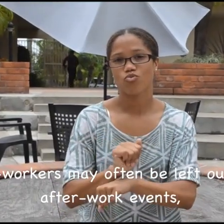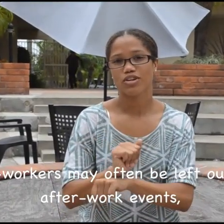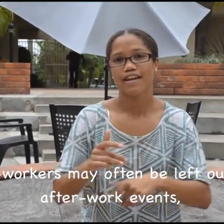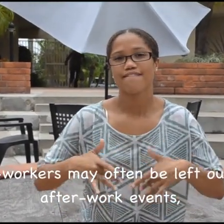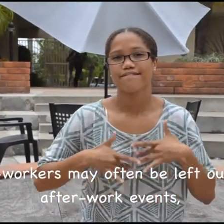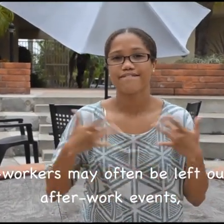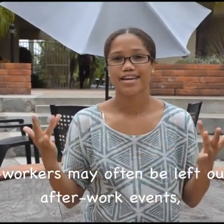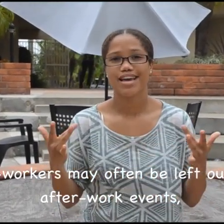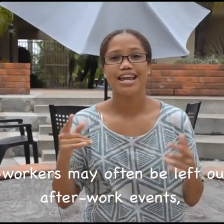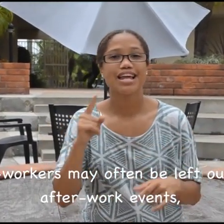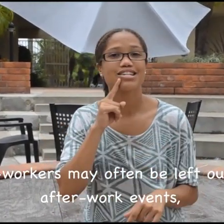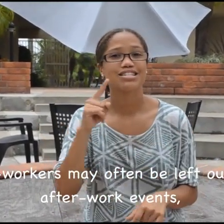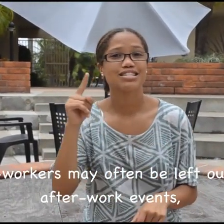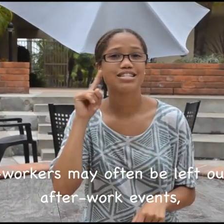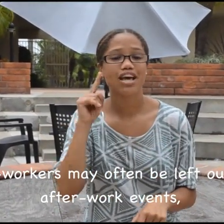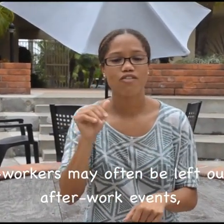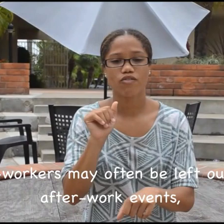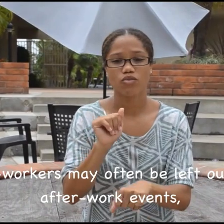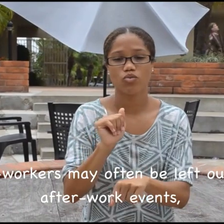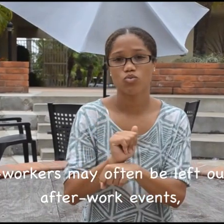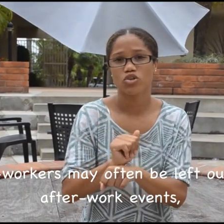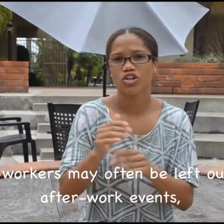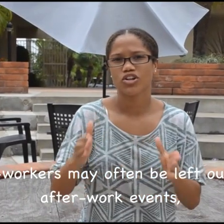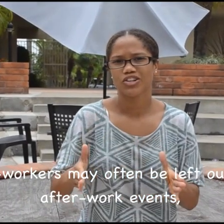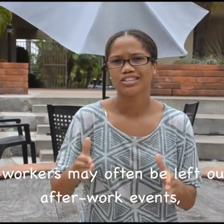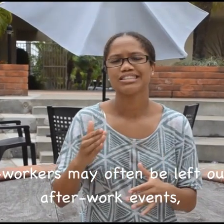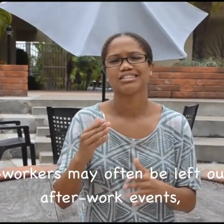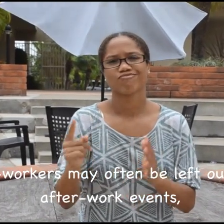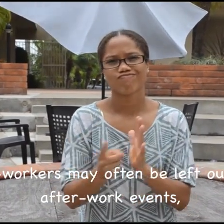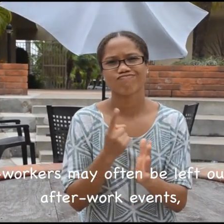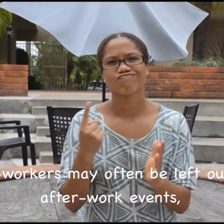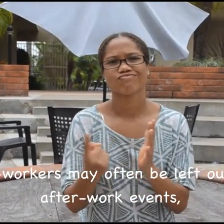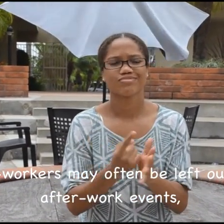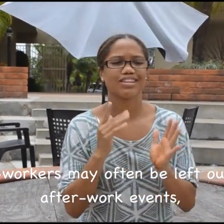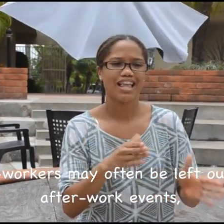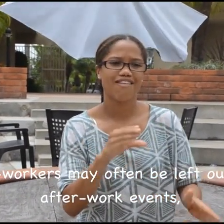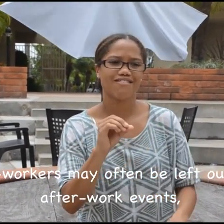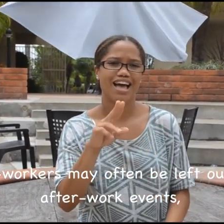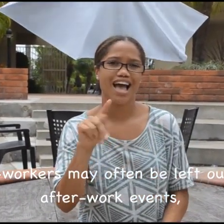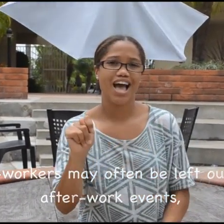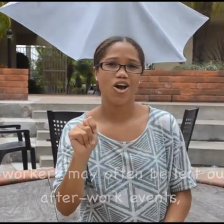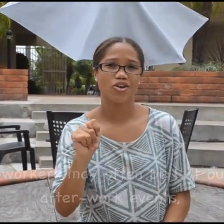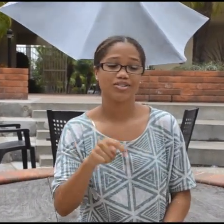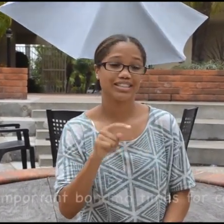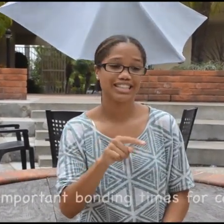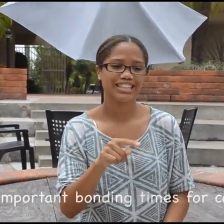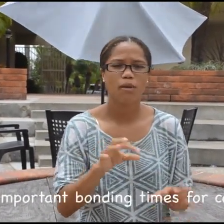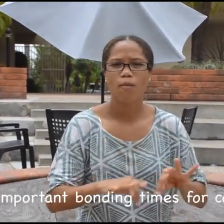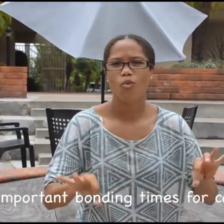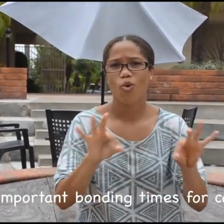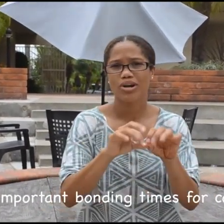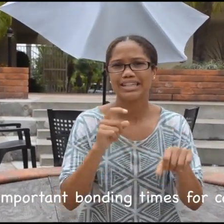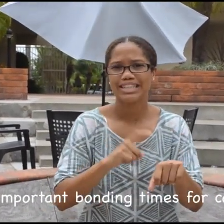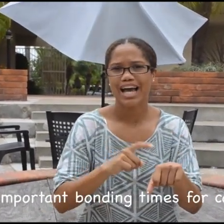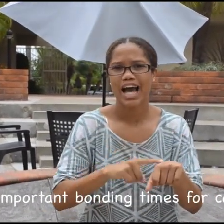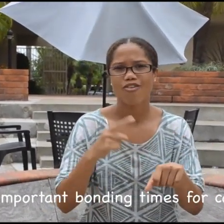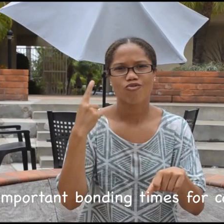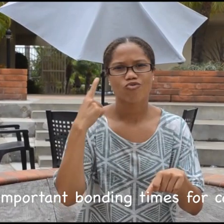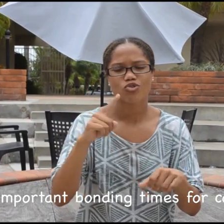Deaf coworkers may often be left out during after-work events, which are important bonding